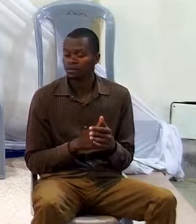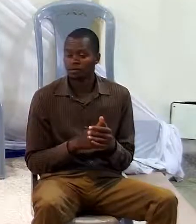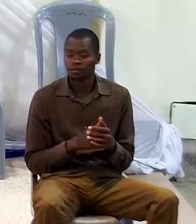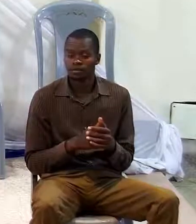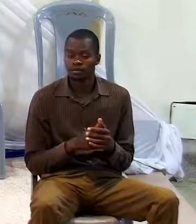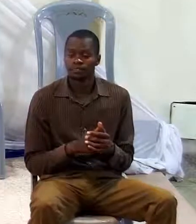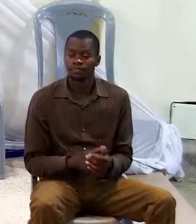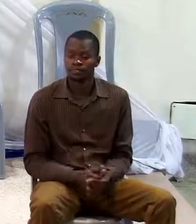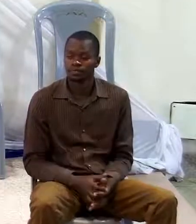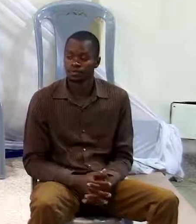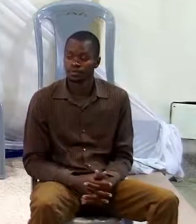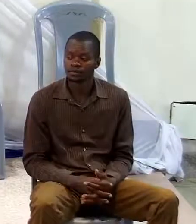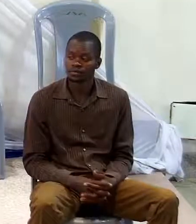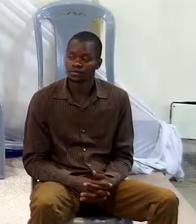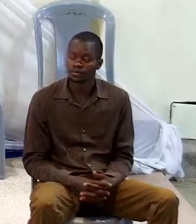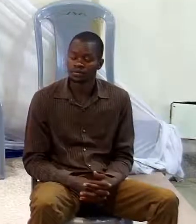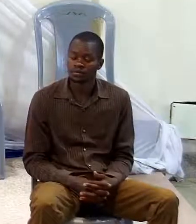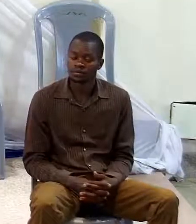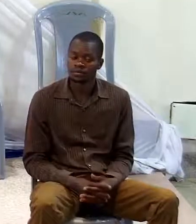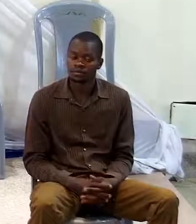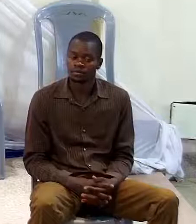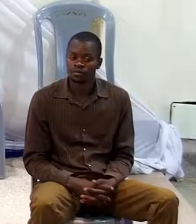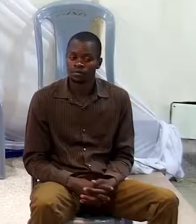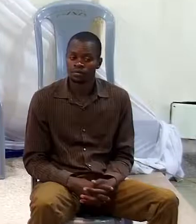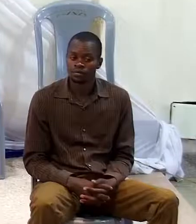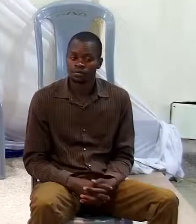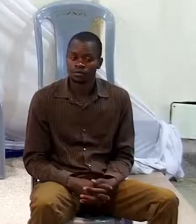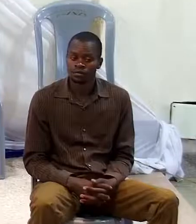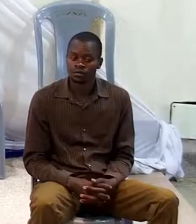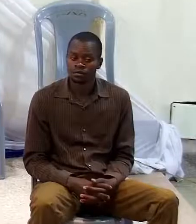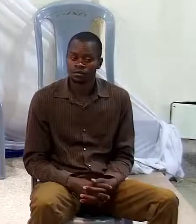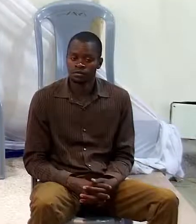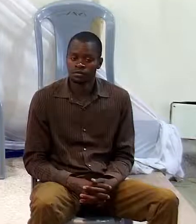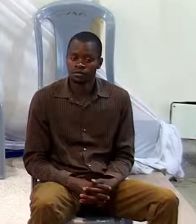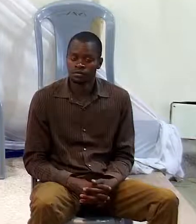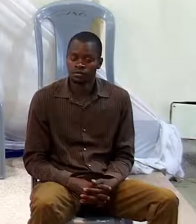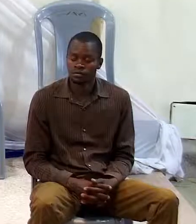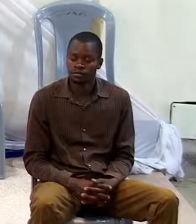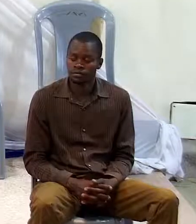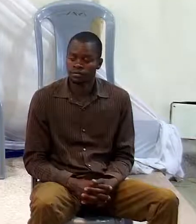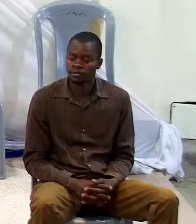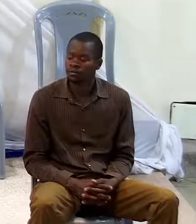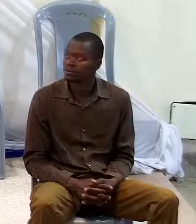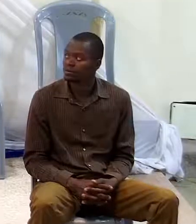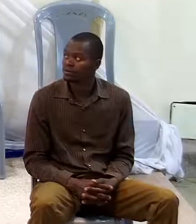hormonal needs. Then you end up eating more than you need to eat.